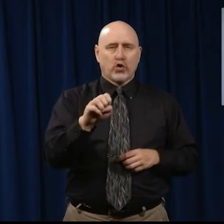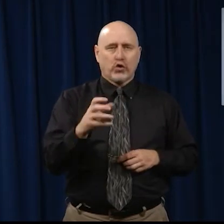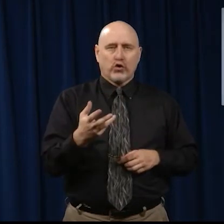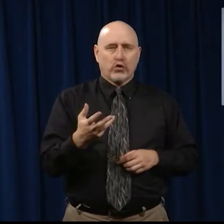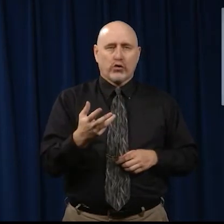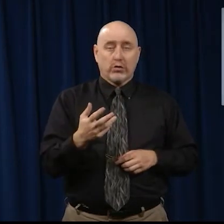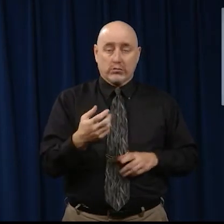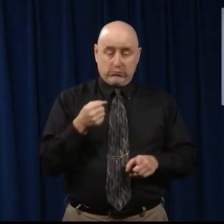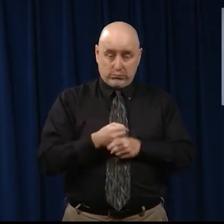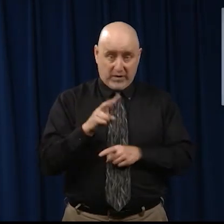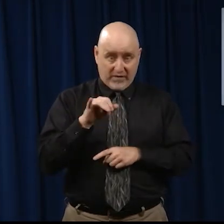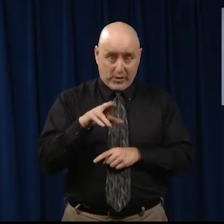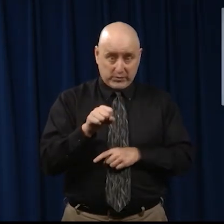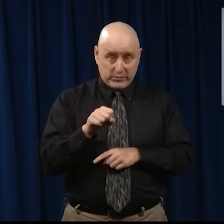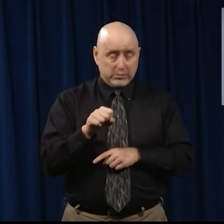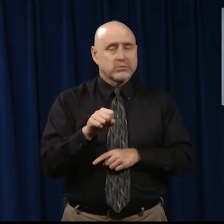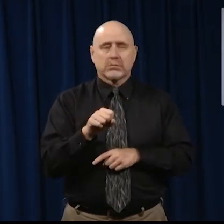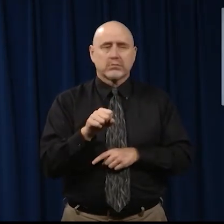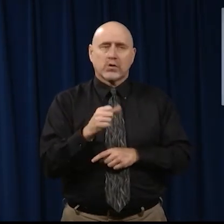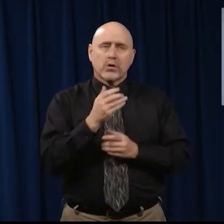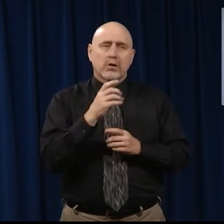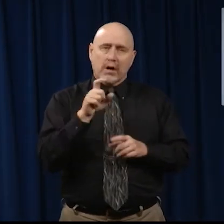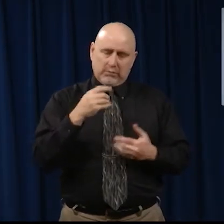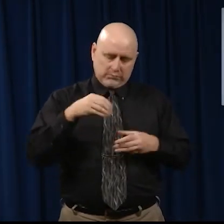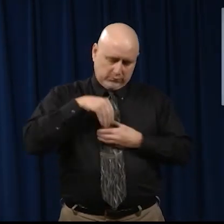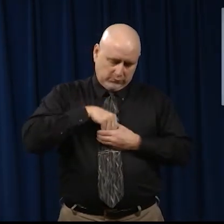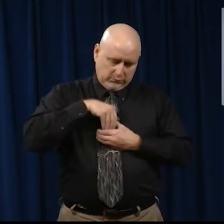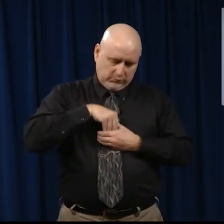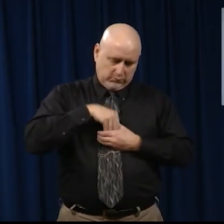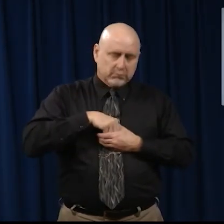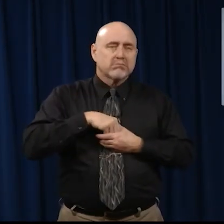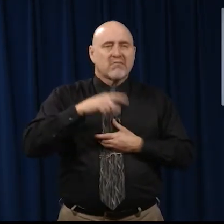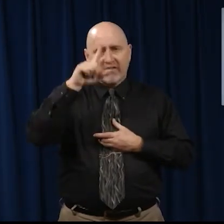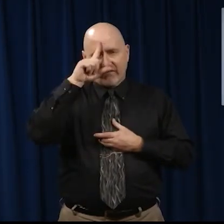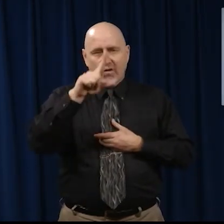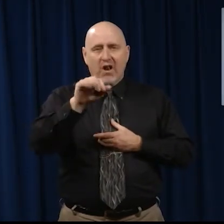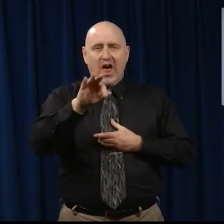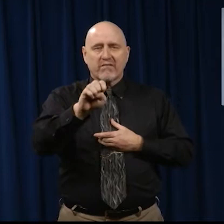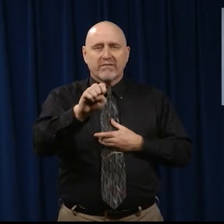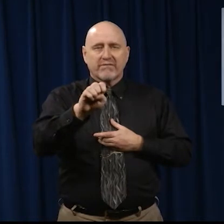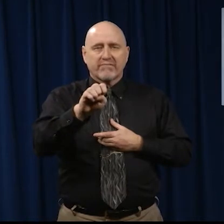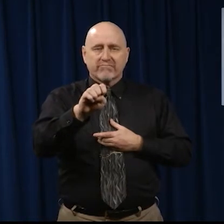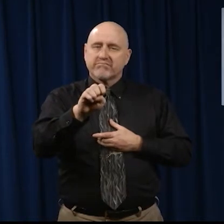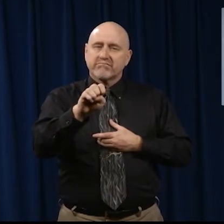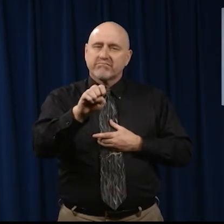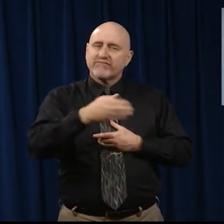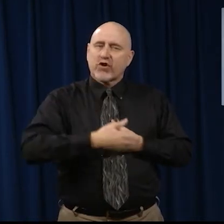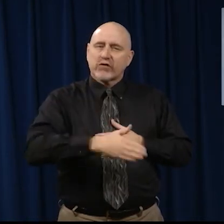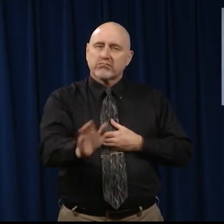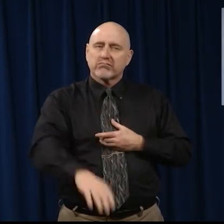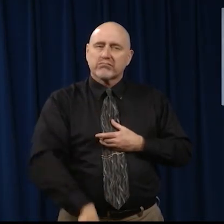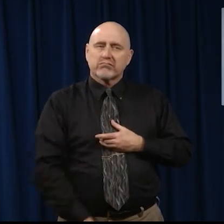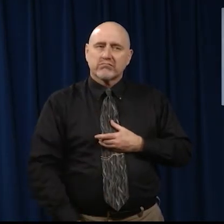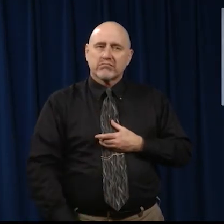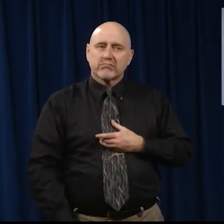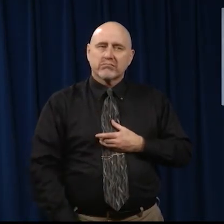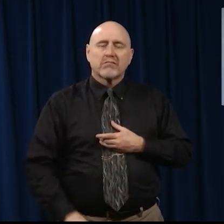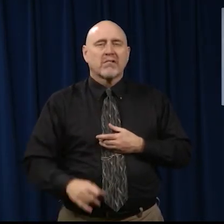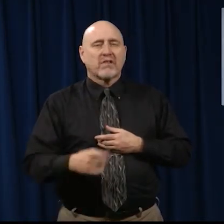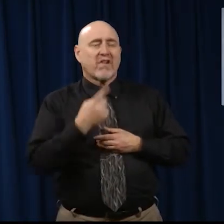for. If you get a virus, you will have that virus for the rest of your life.